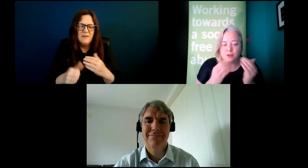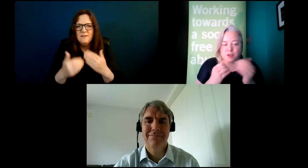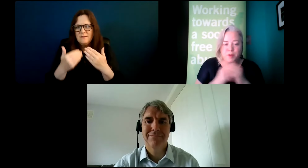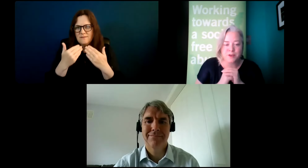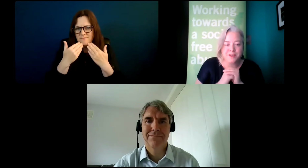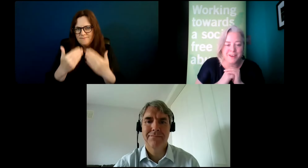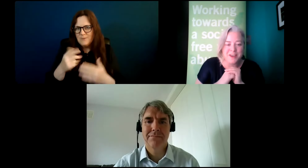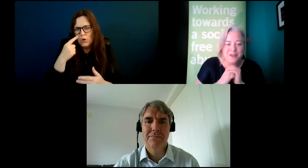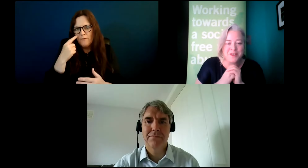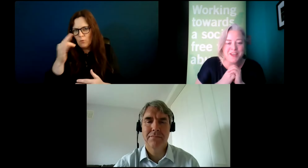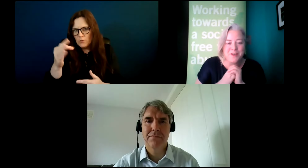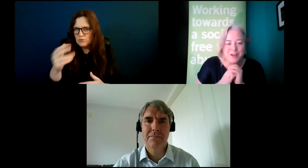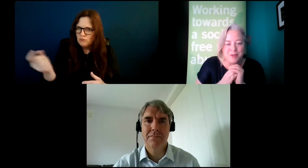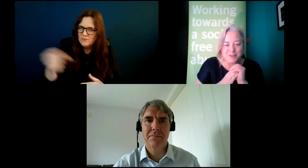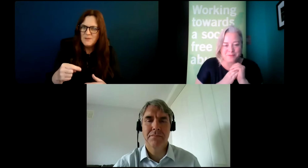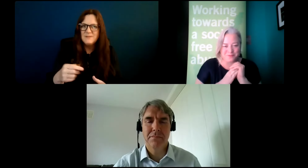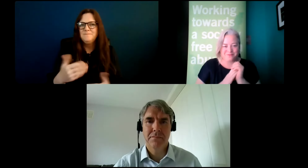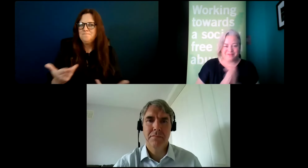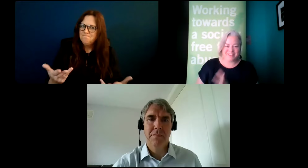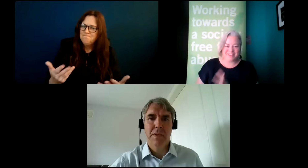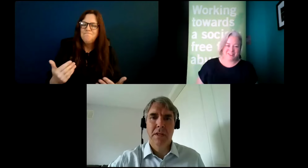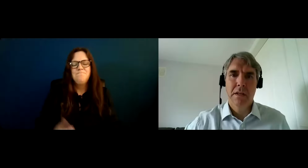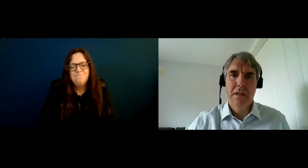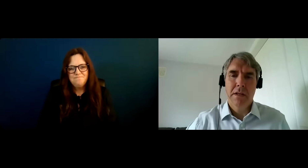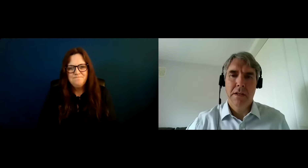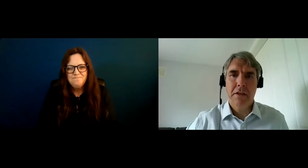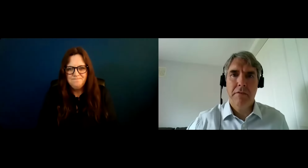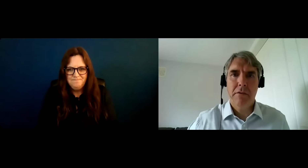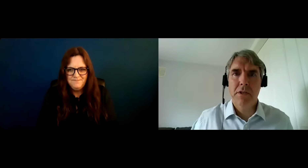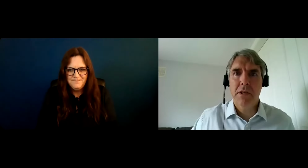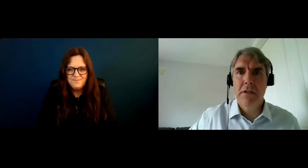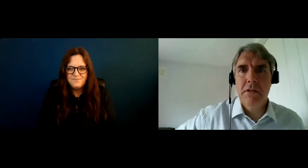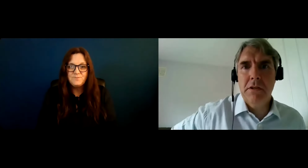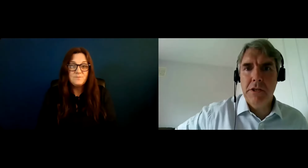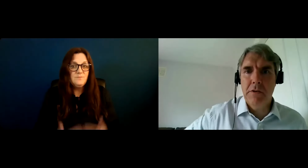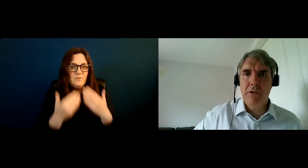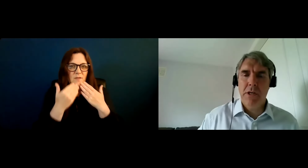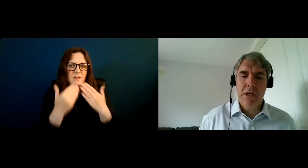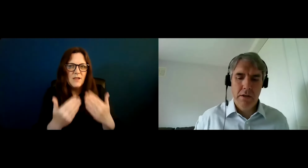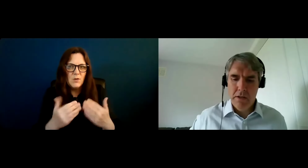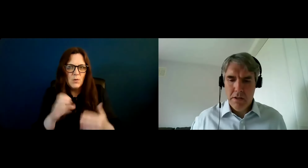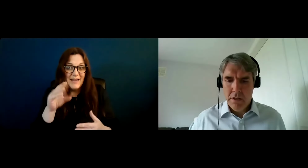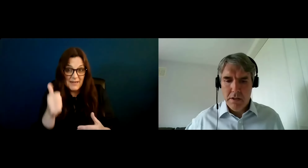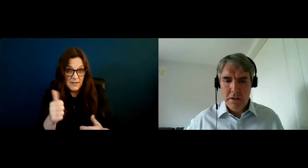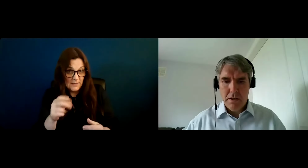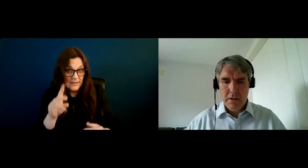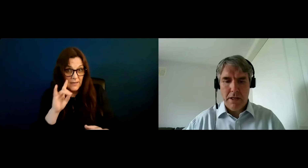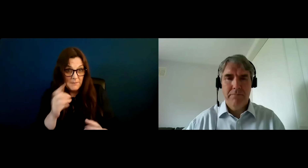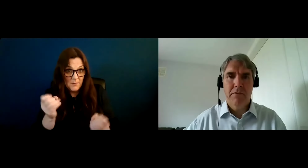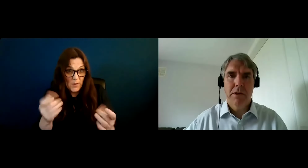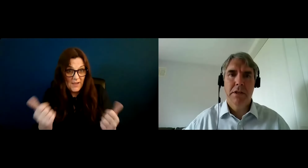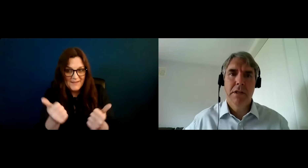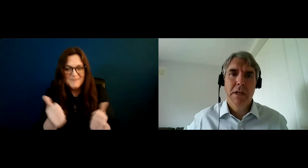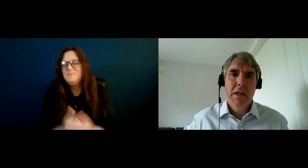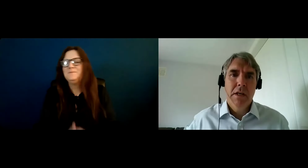your response today. Thank you very much. Thank you very much. you hear me okay? Yeah. Great.